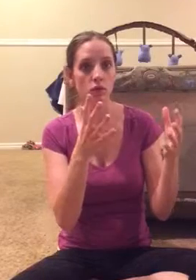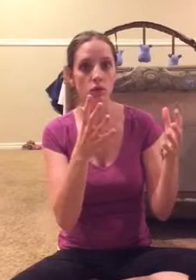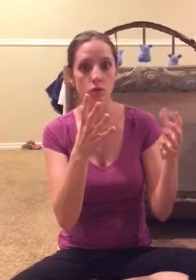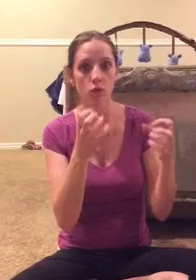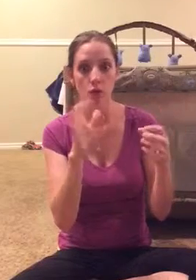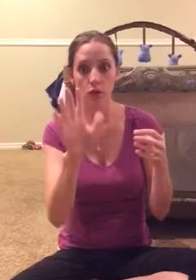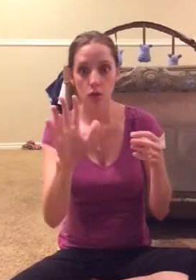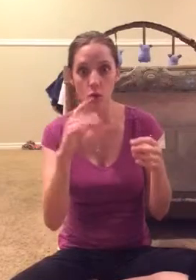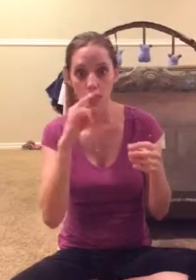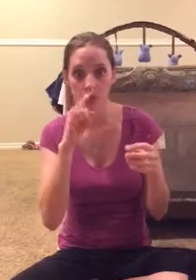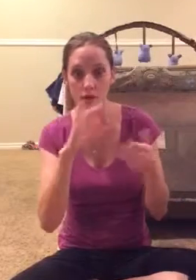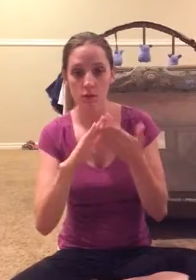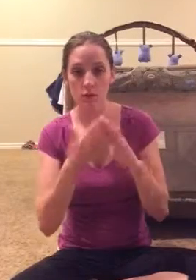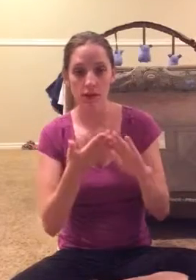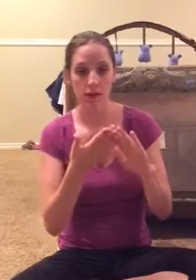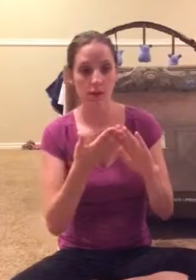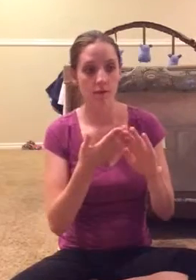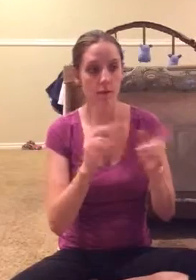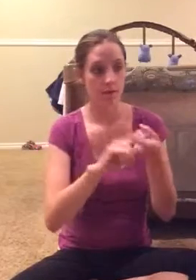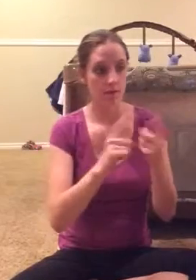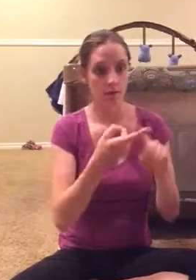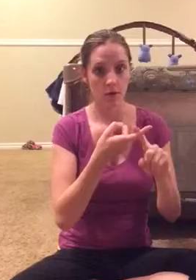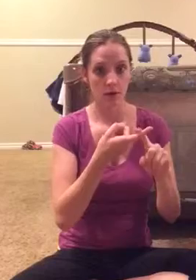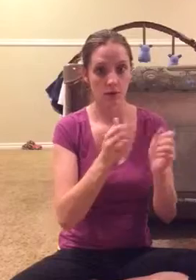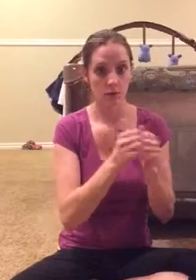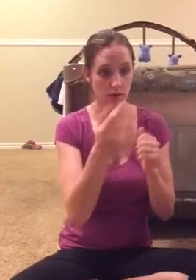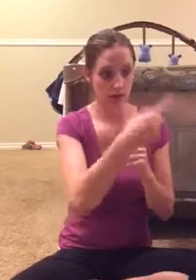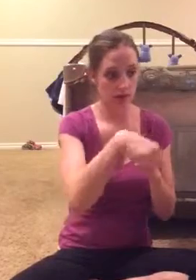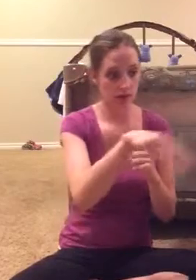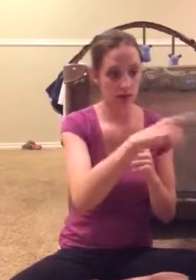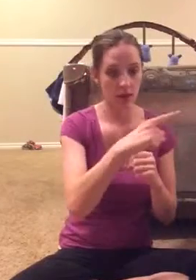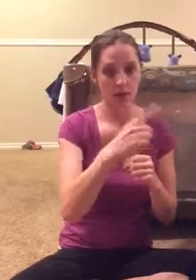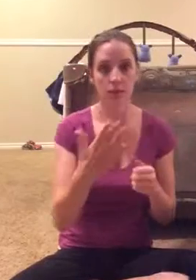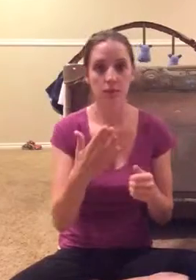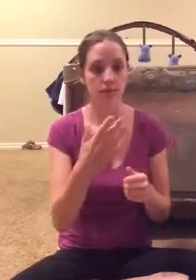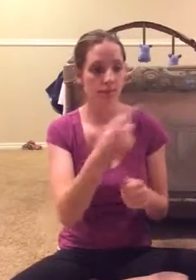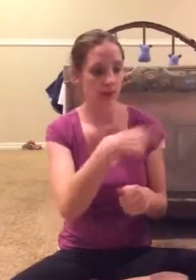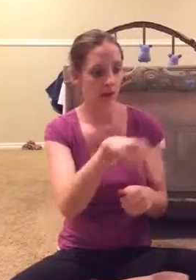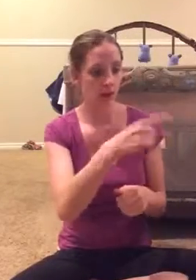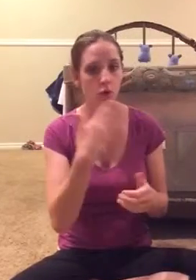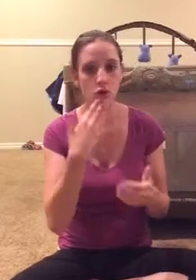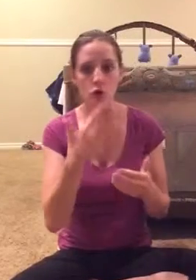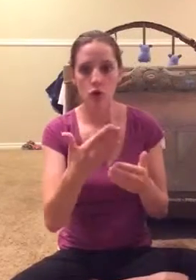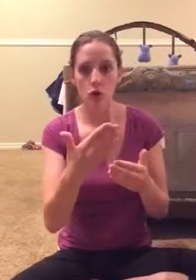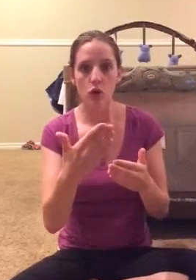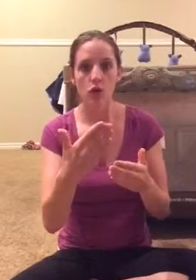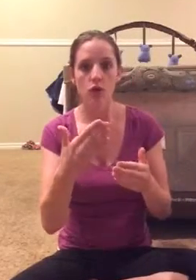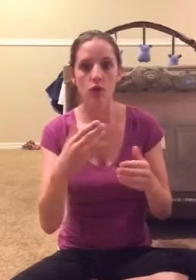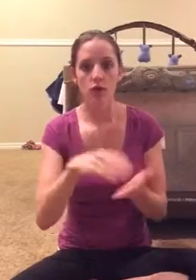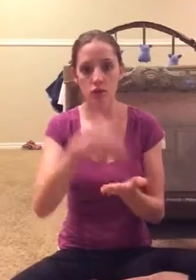about anyone else. Good students, good athletes, she said. Super strong